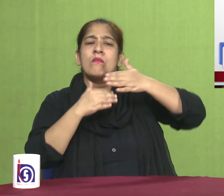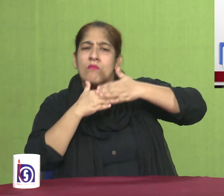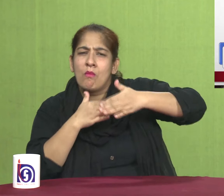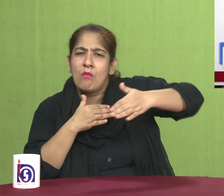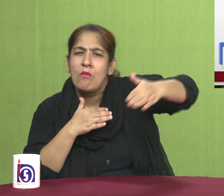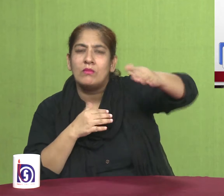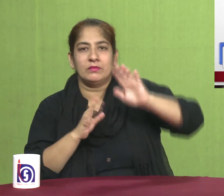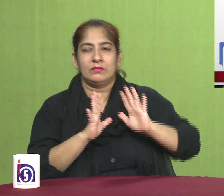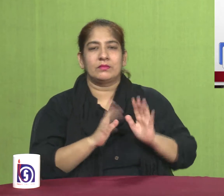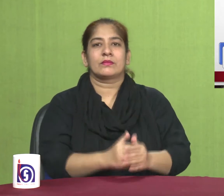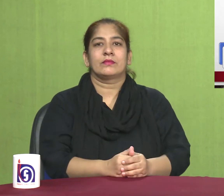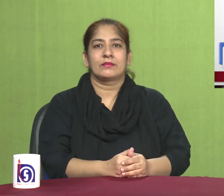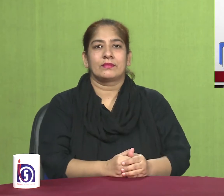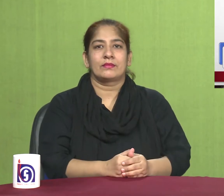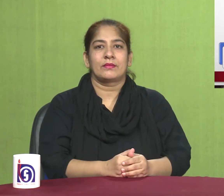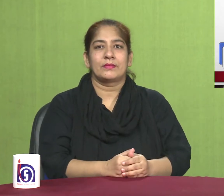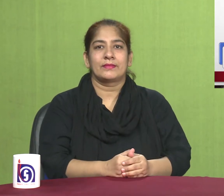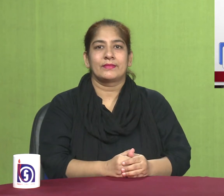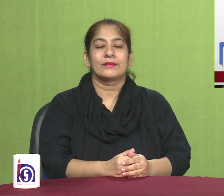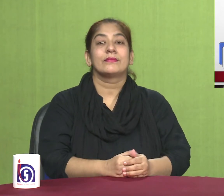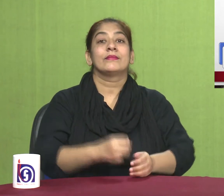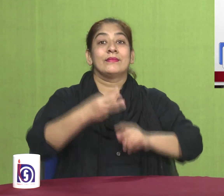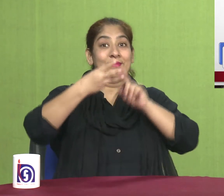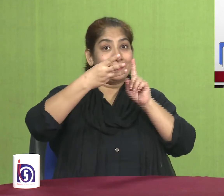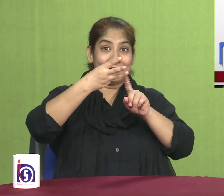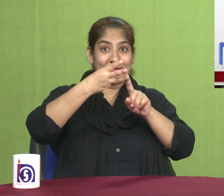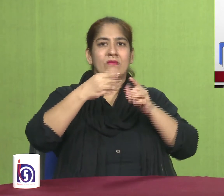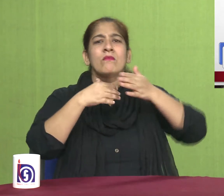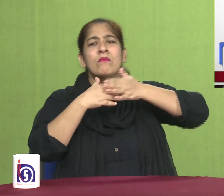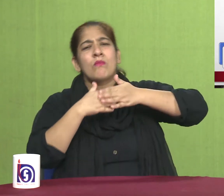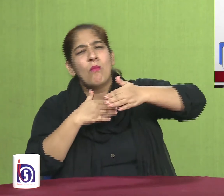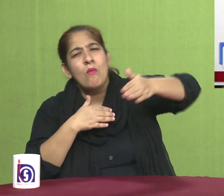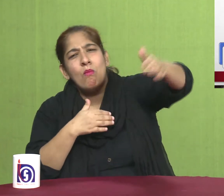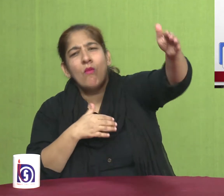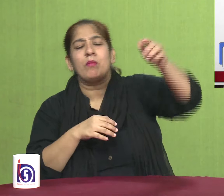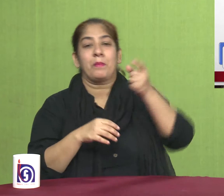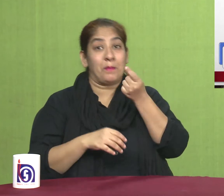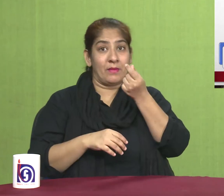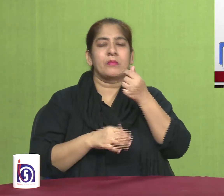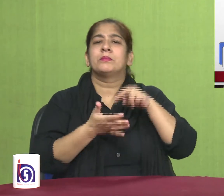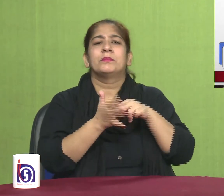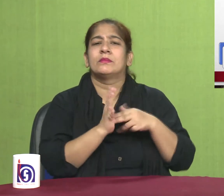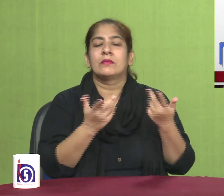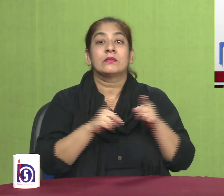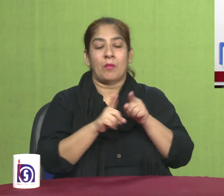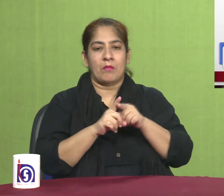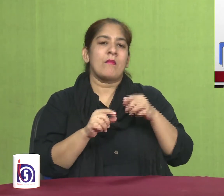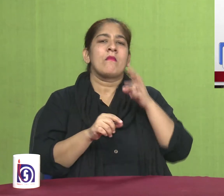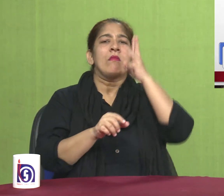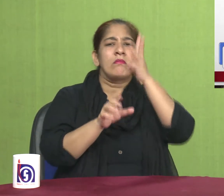So the third one is long-term finance. Third one is long-term finance. In